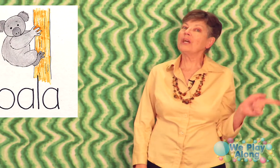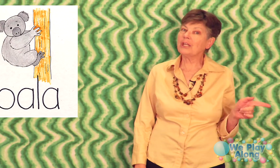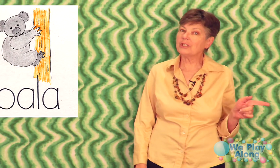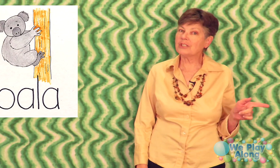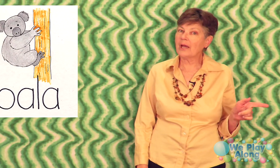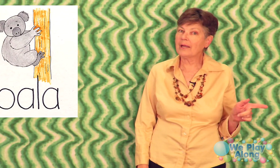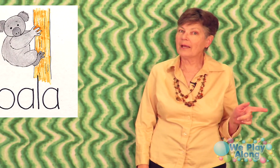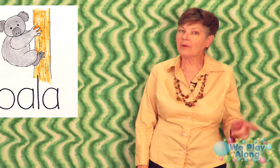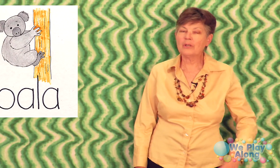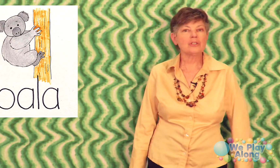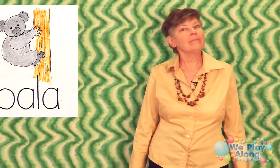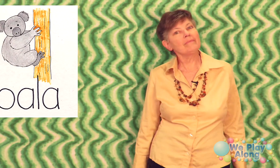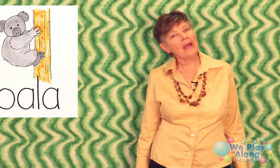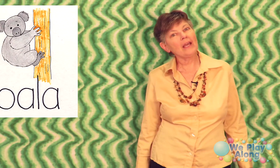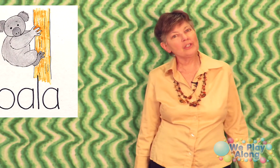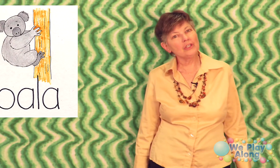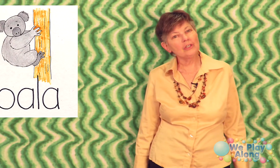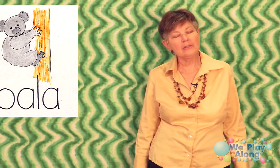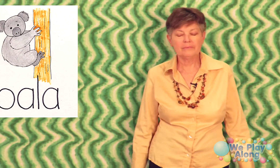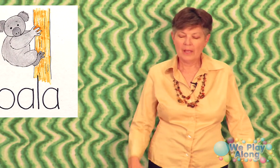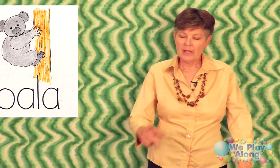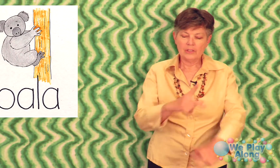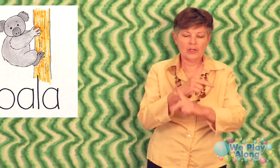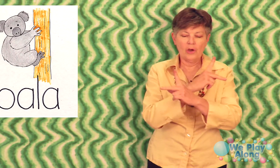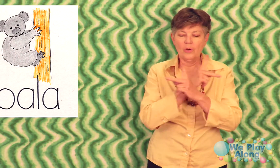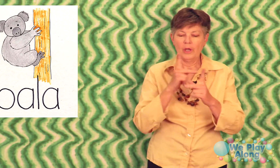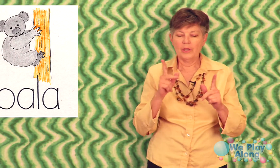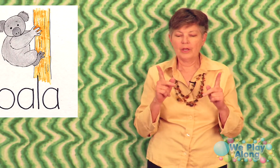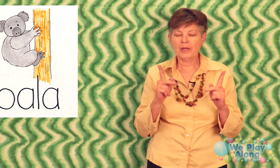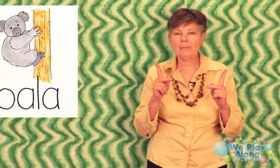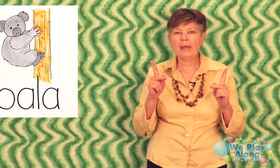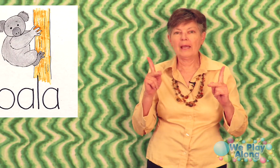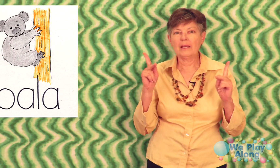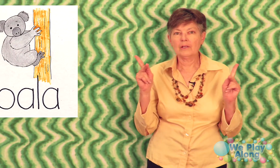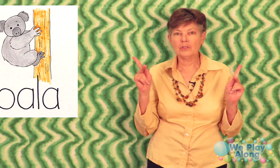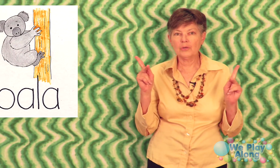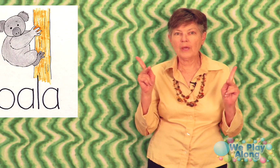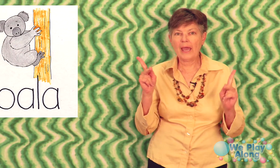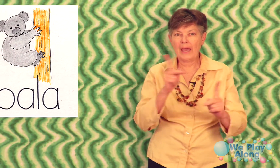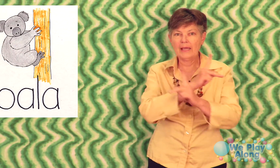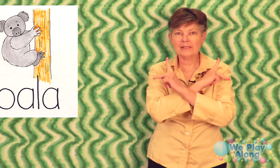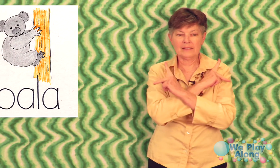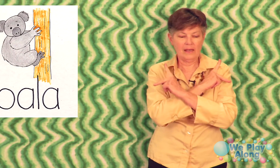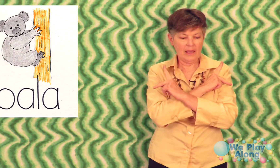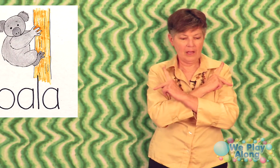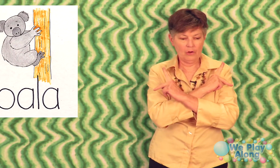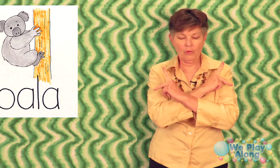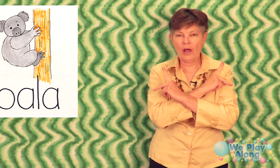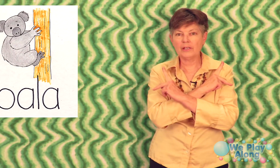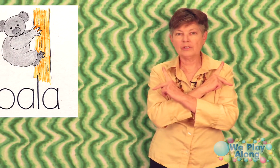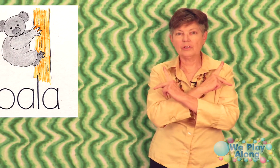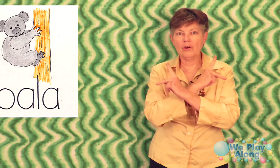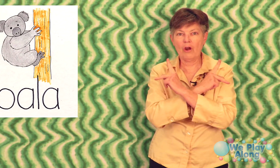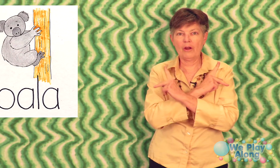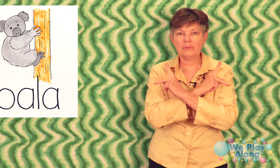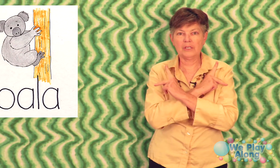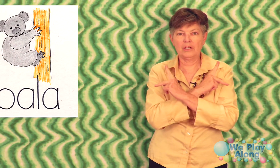British Sign Language, they do. So you're going to make two Ks and cross your arms